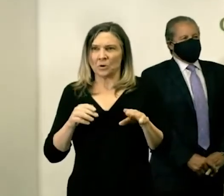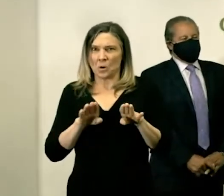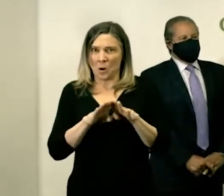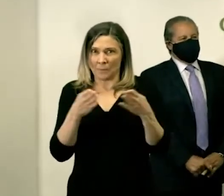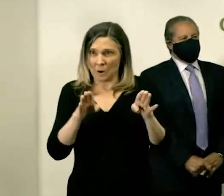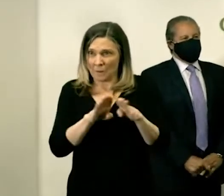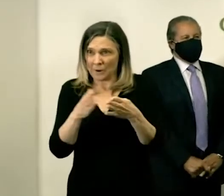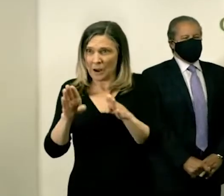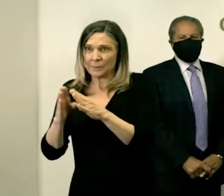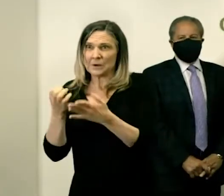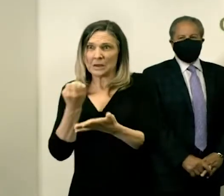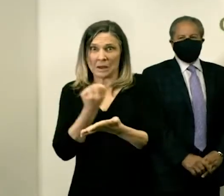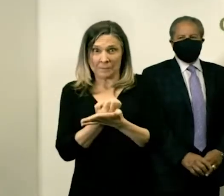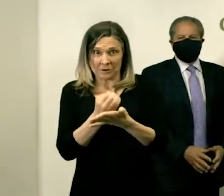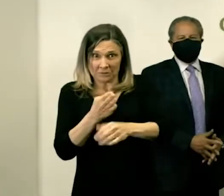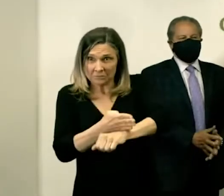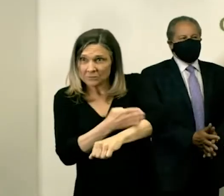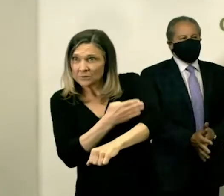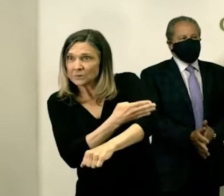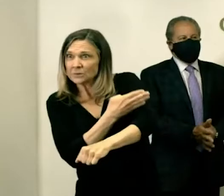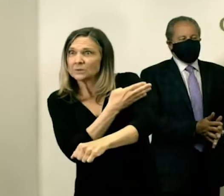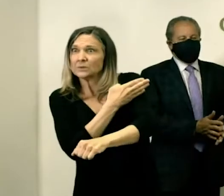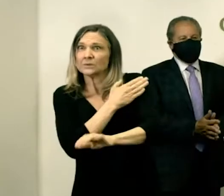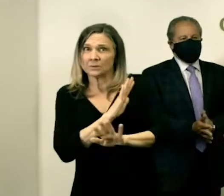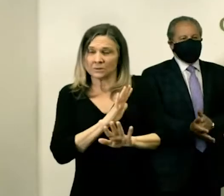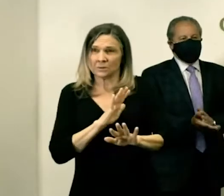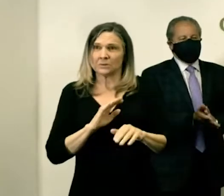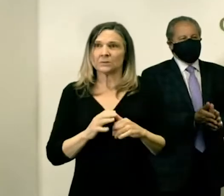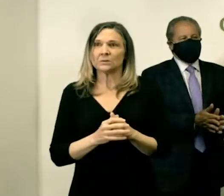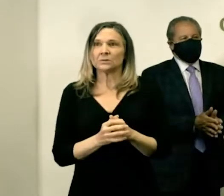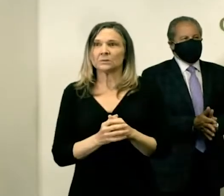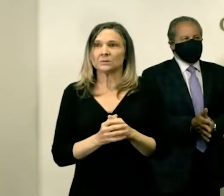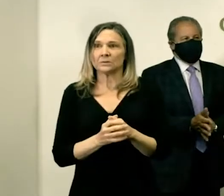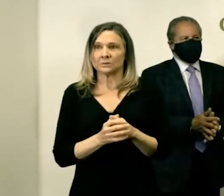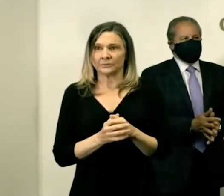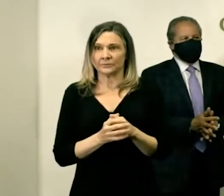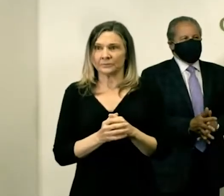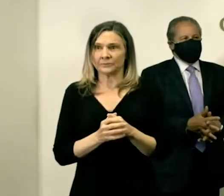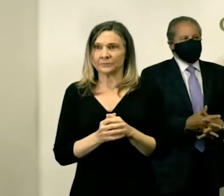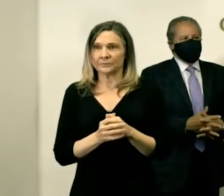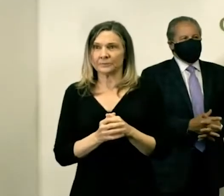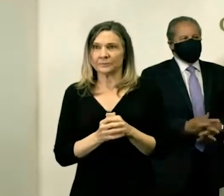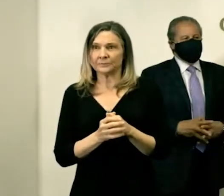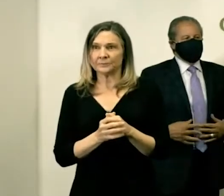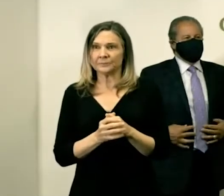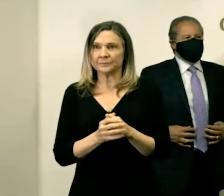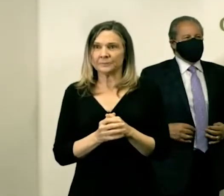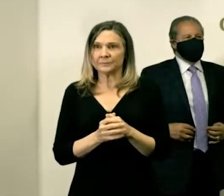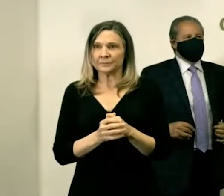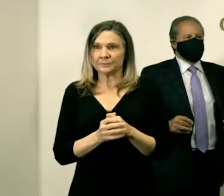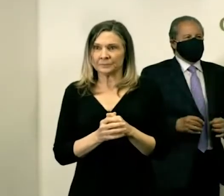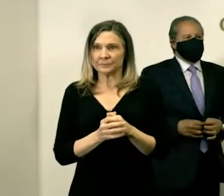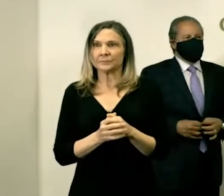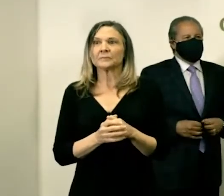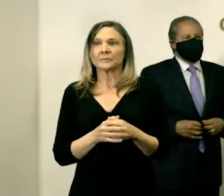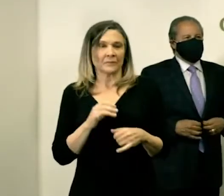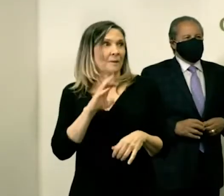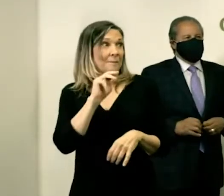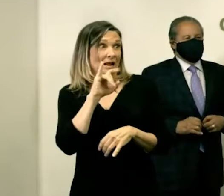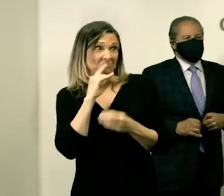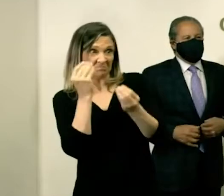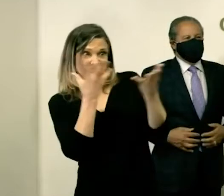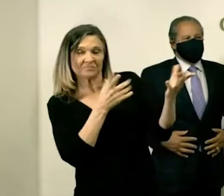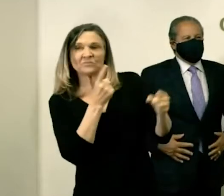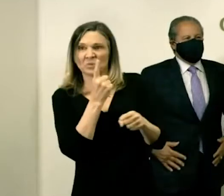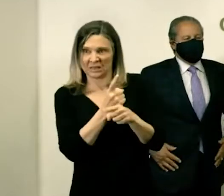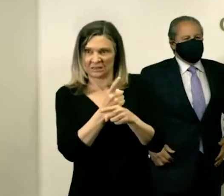of modifications that we're currently experiencing. Final 2 points. The mayor was right to point this out. Our